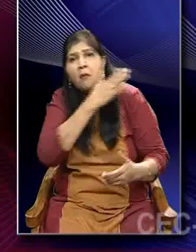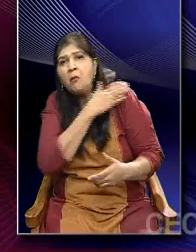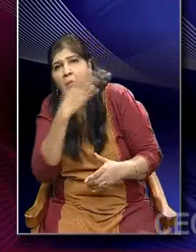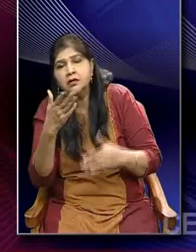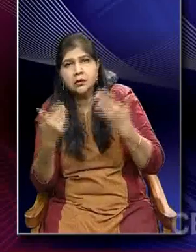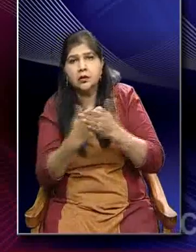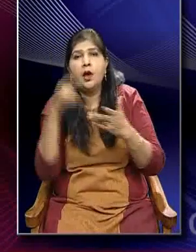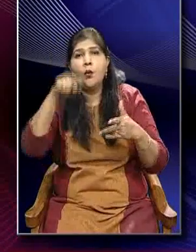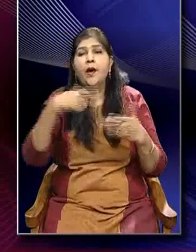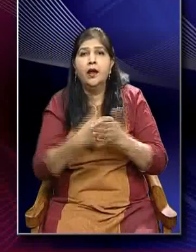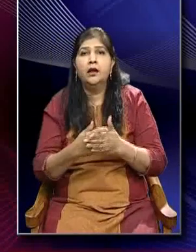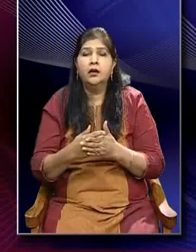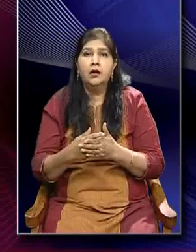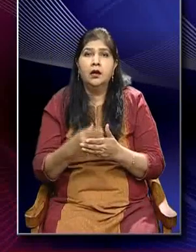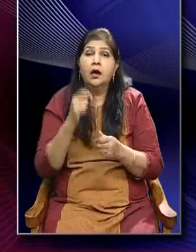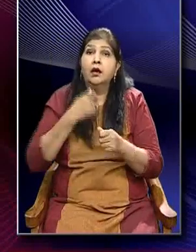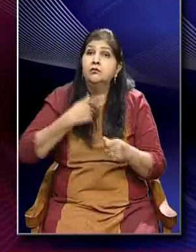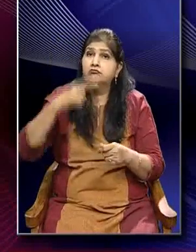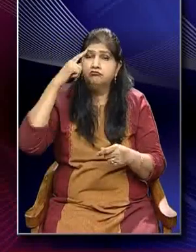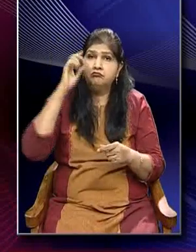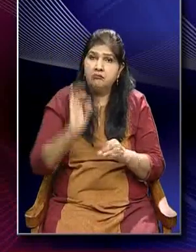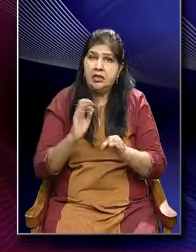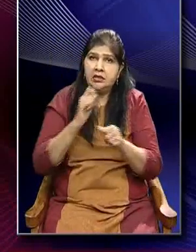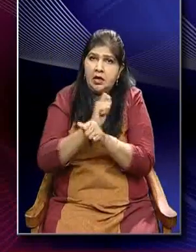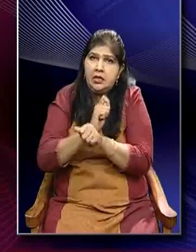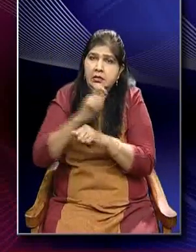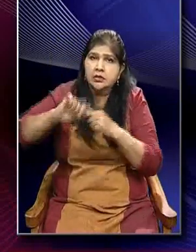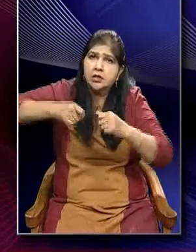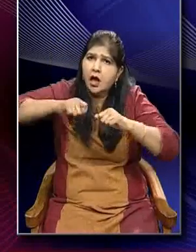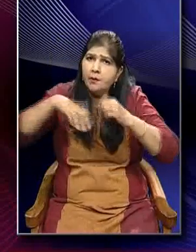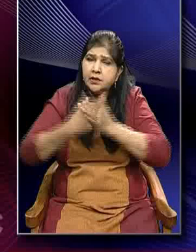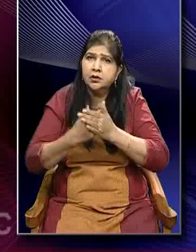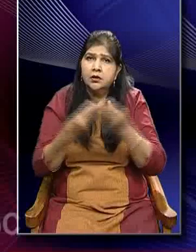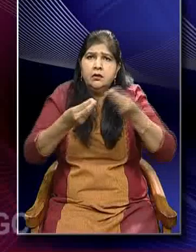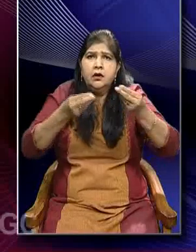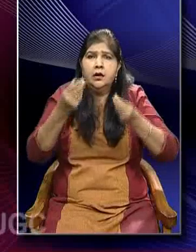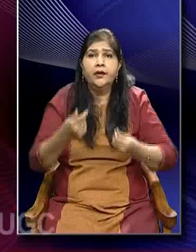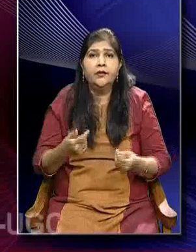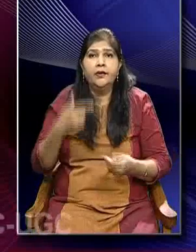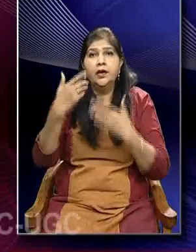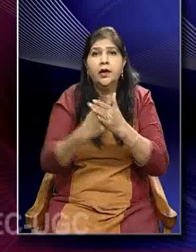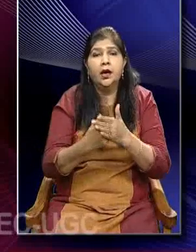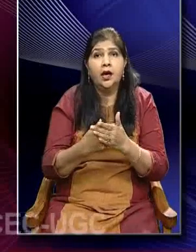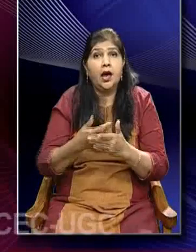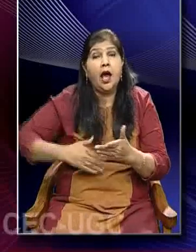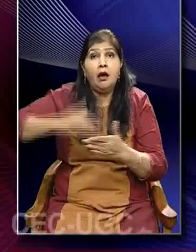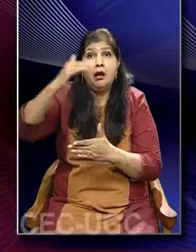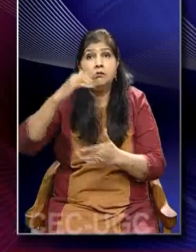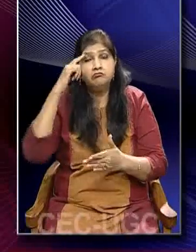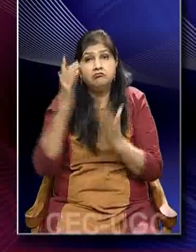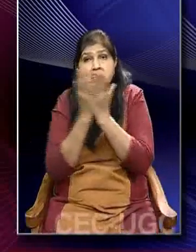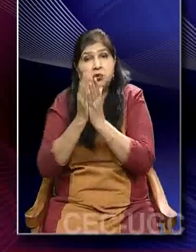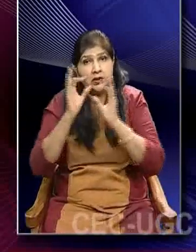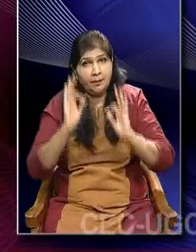time, high skilled professionals have a relatively high degree